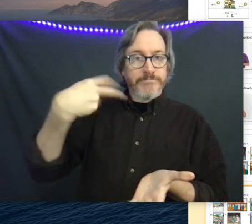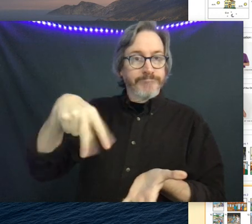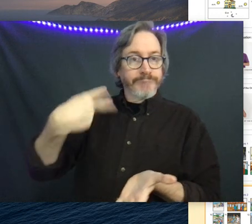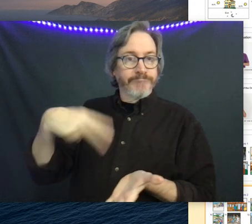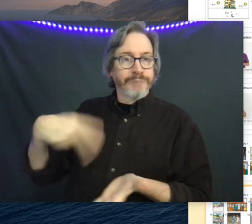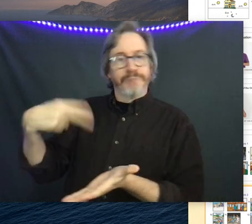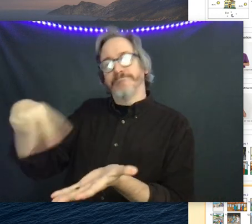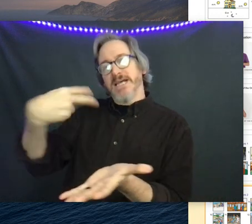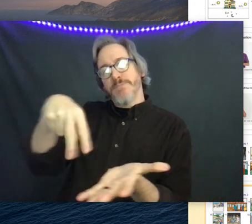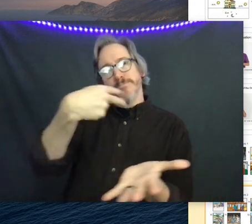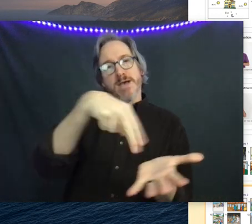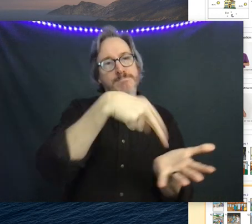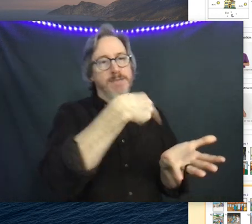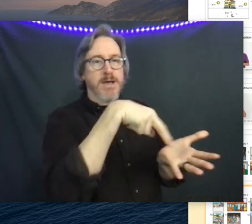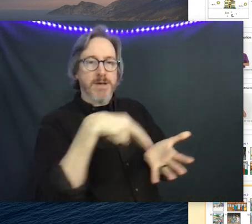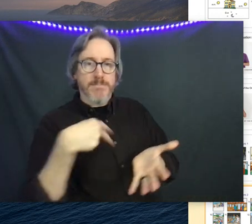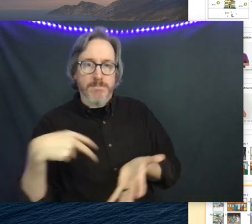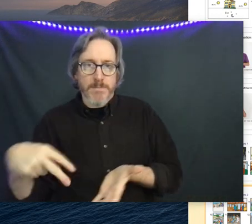Dancing.